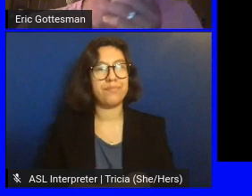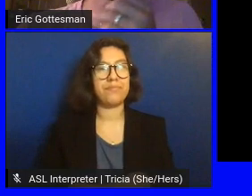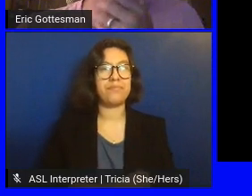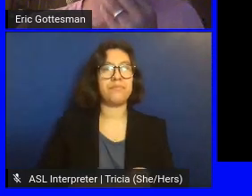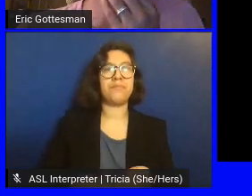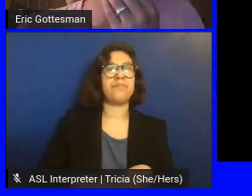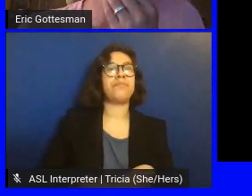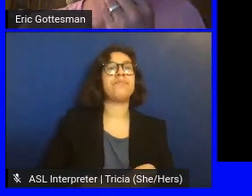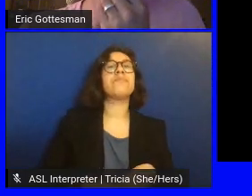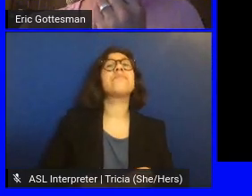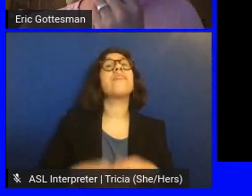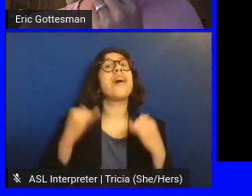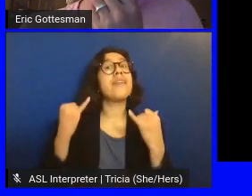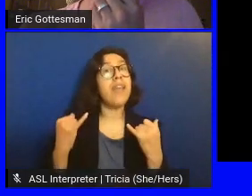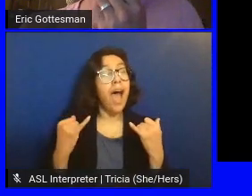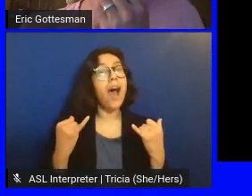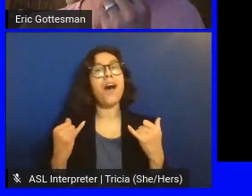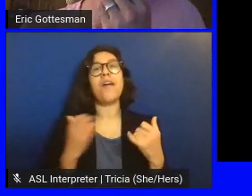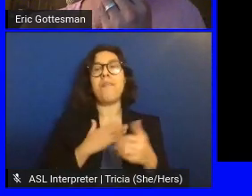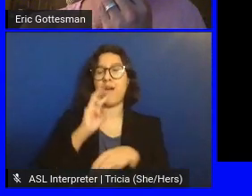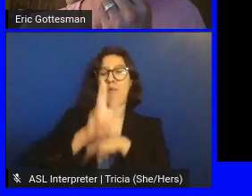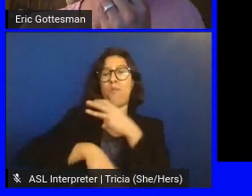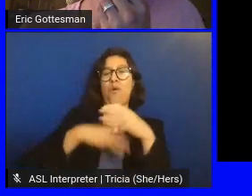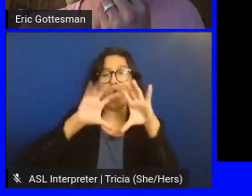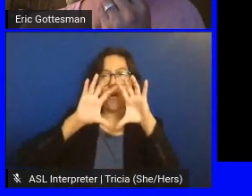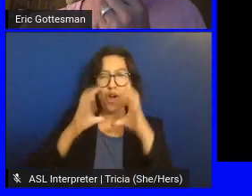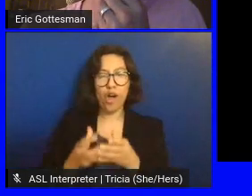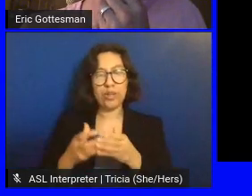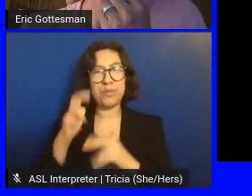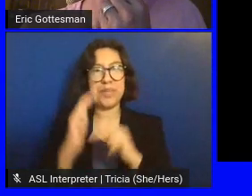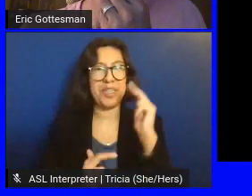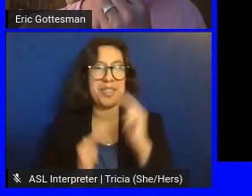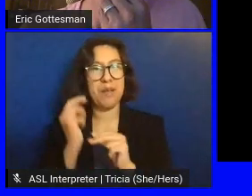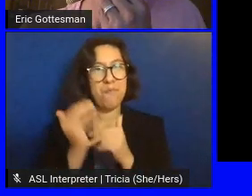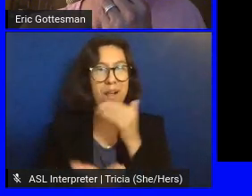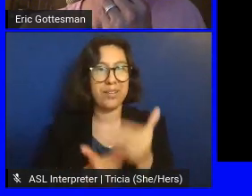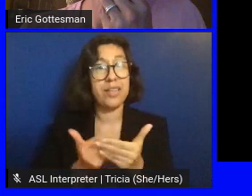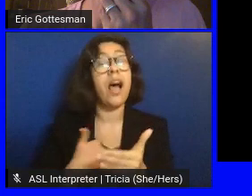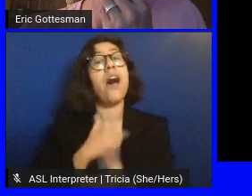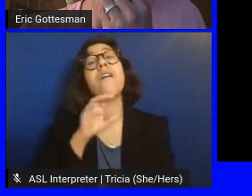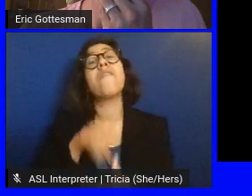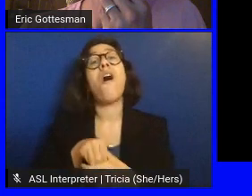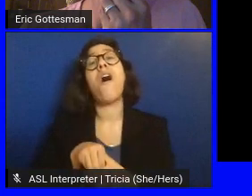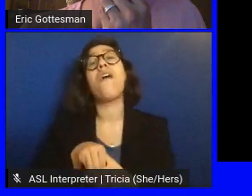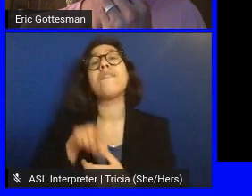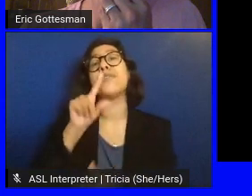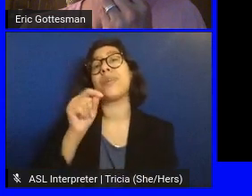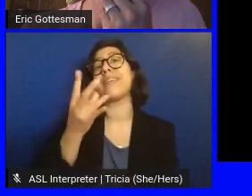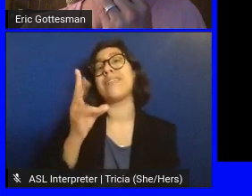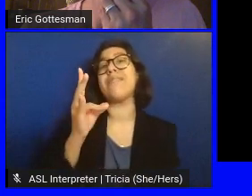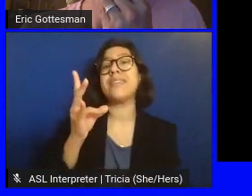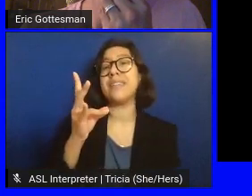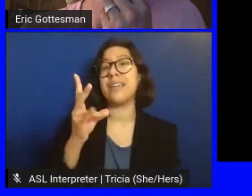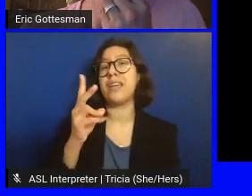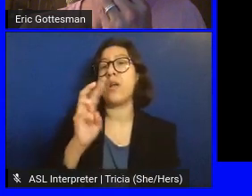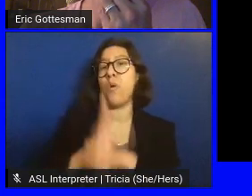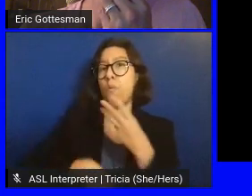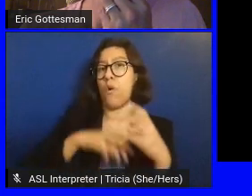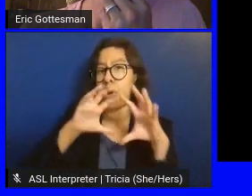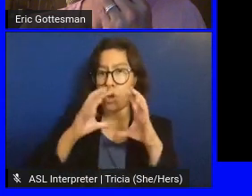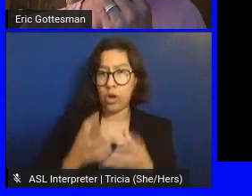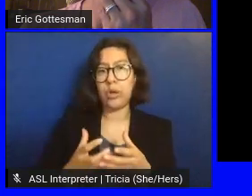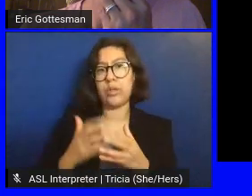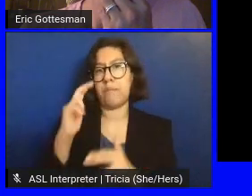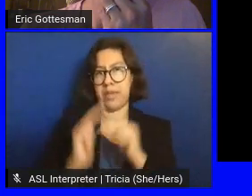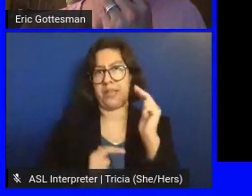But that also leads me to my world building process, which I was part of a 2017 world building residency. And the reason why that's